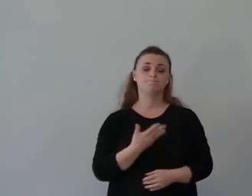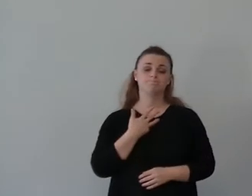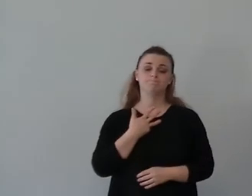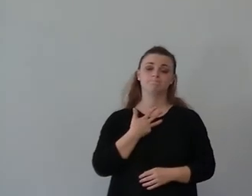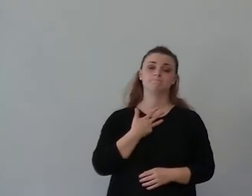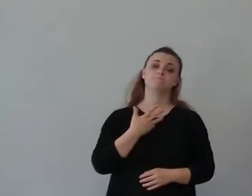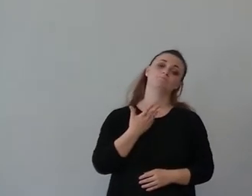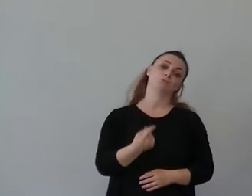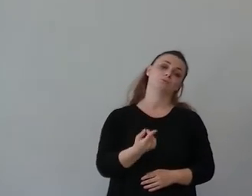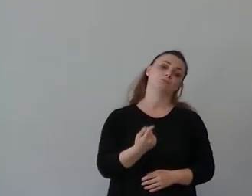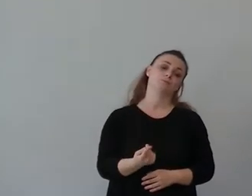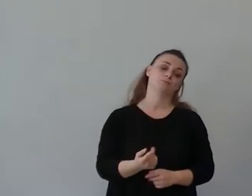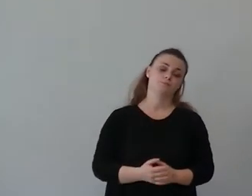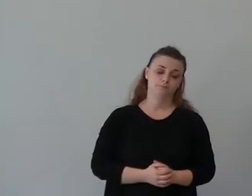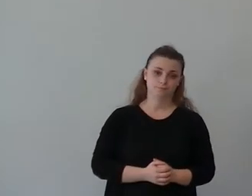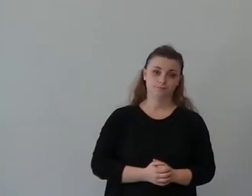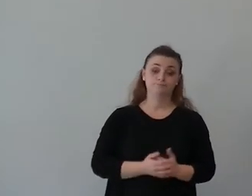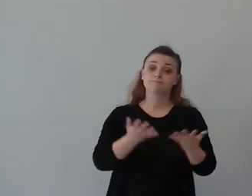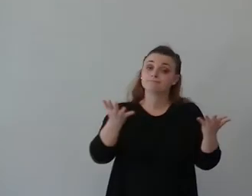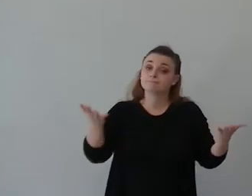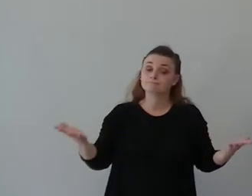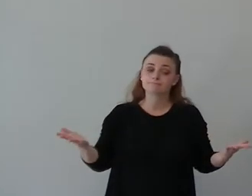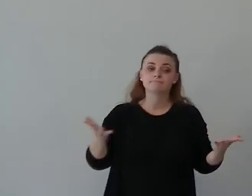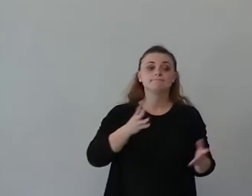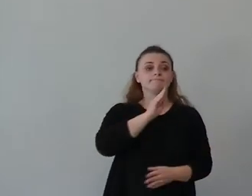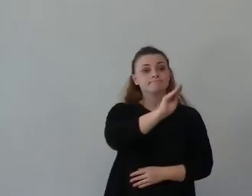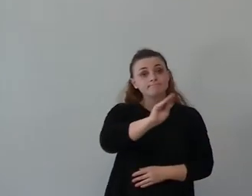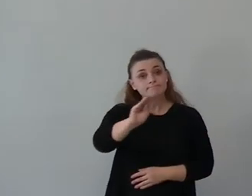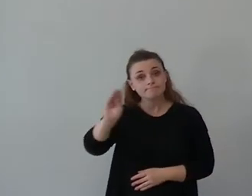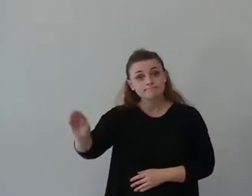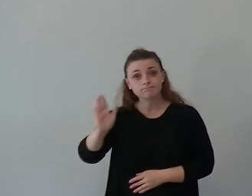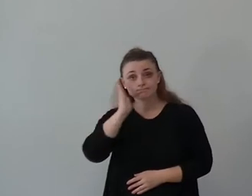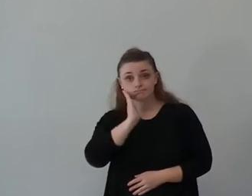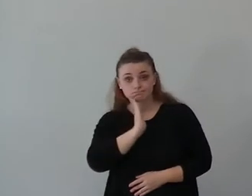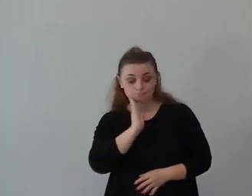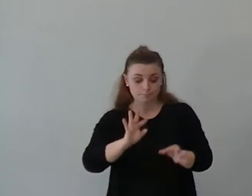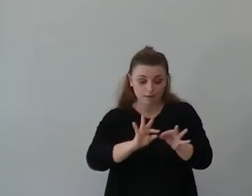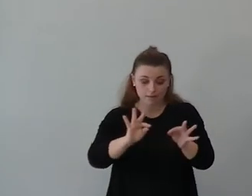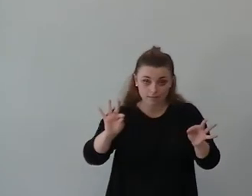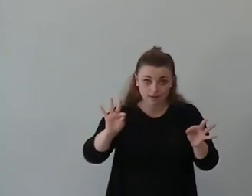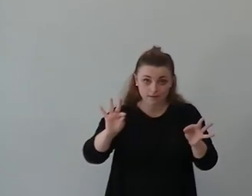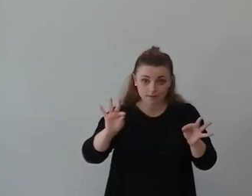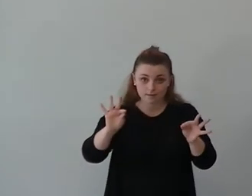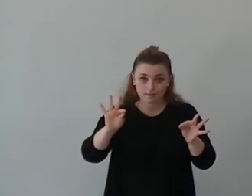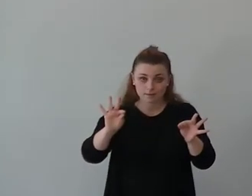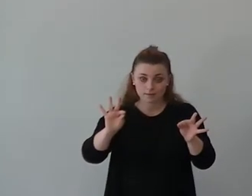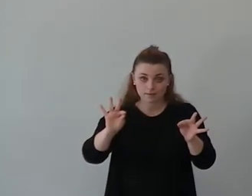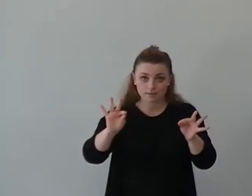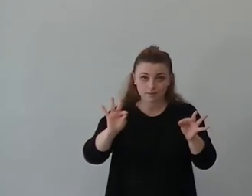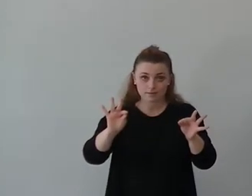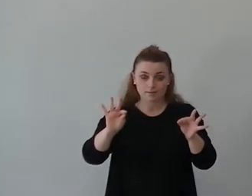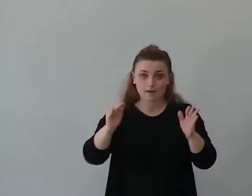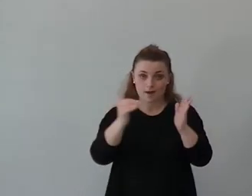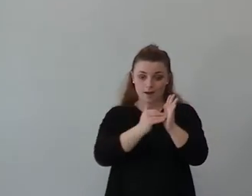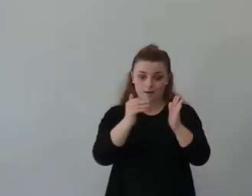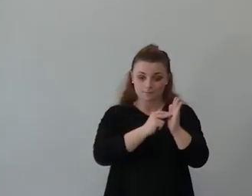when you see it. Quindi vi chiedo, quando avrete questa matita a casa, quando lo vedi, quando lo guardi.